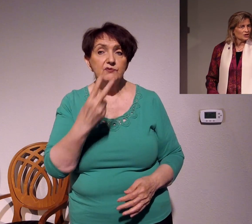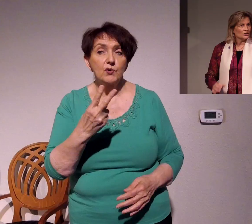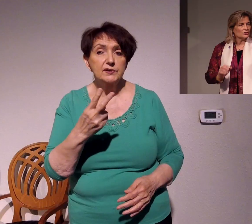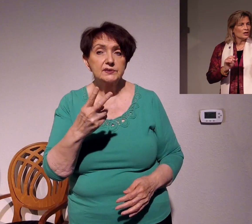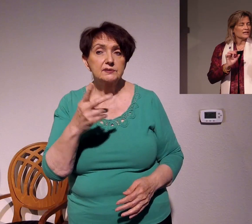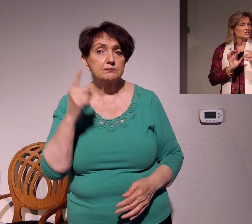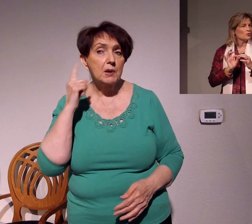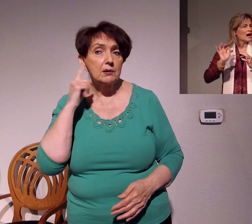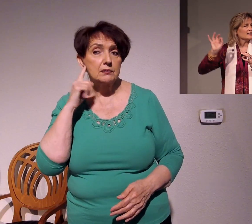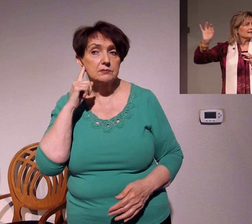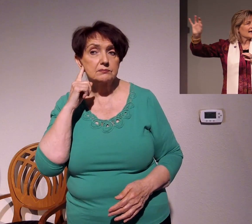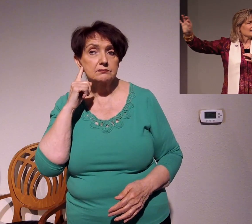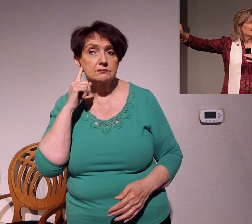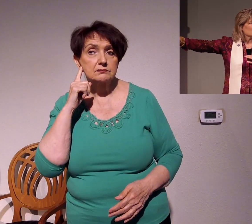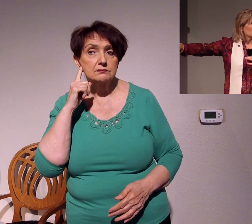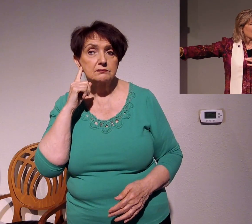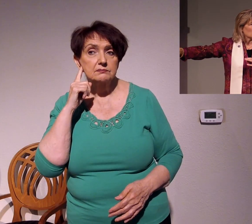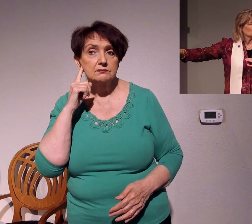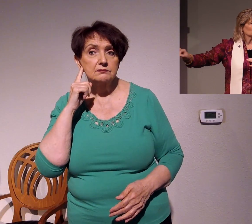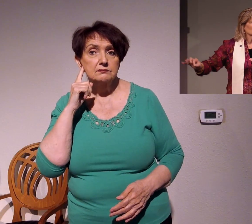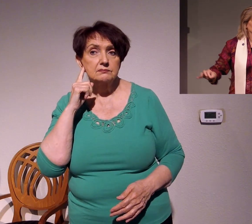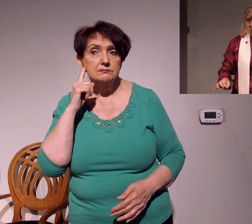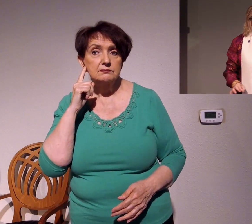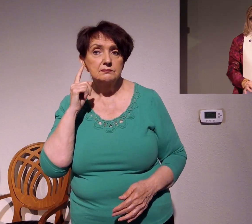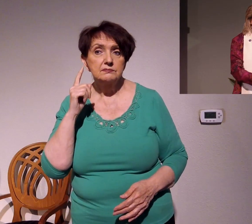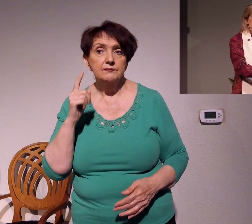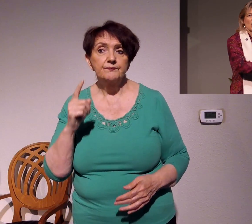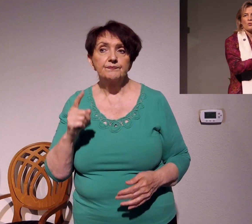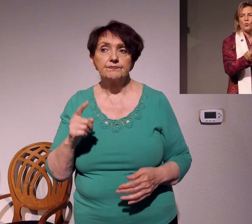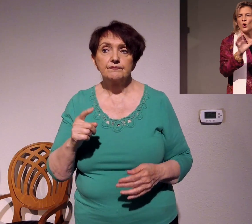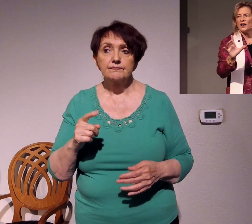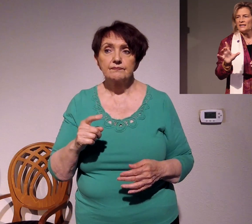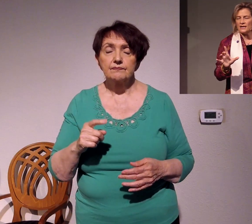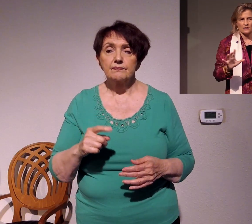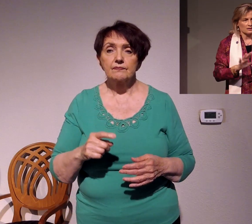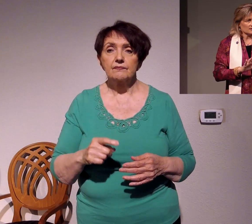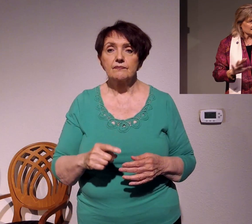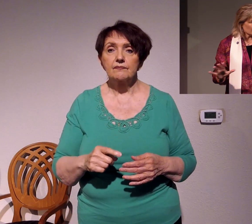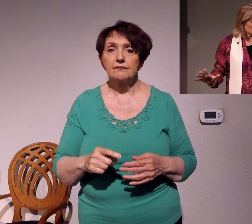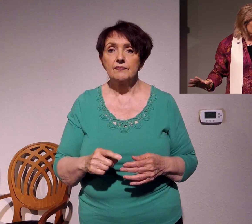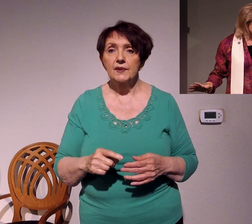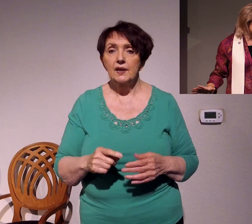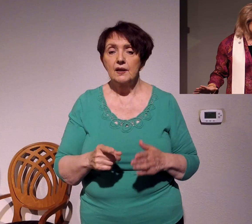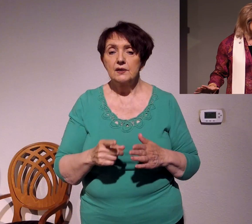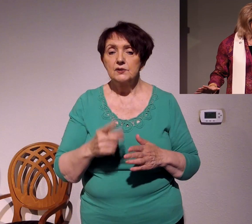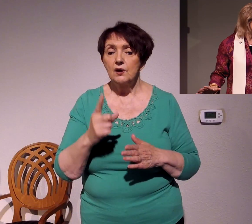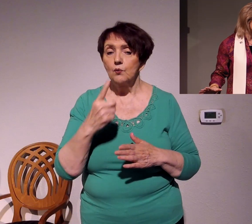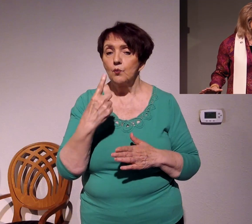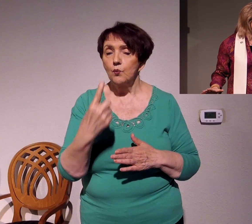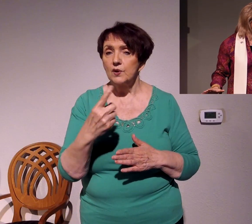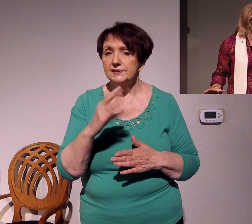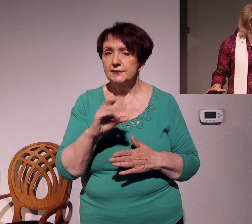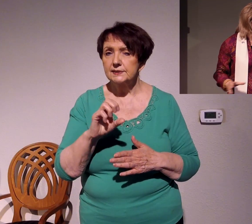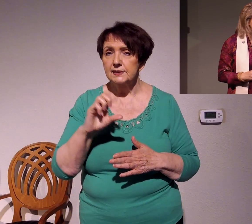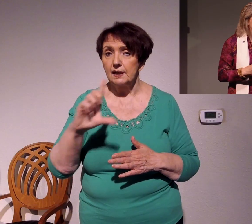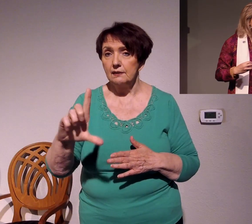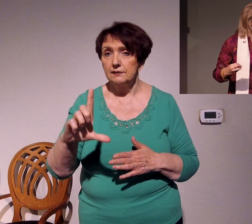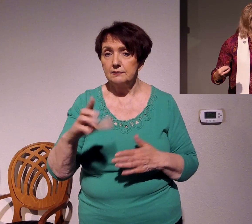up," until I let him out, not one cell in my body was